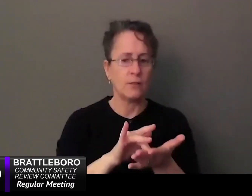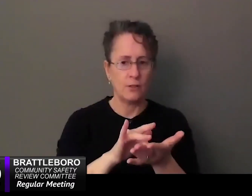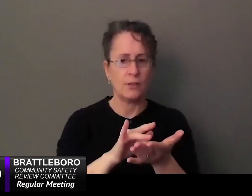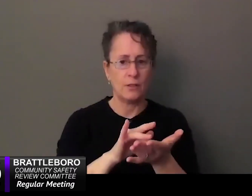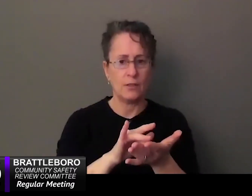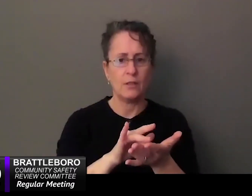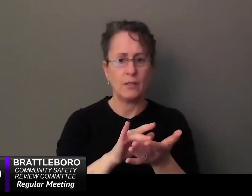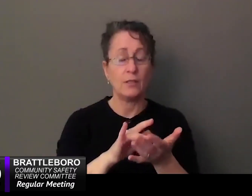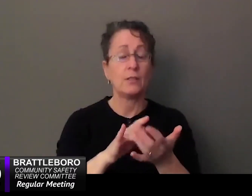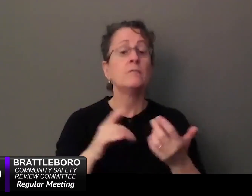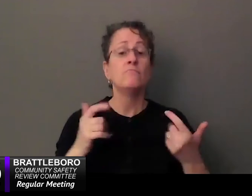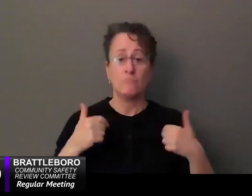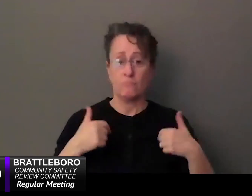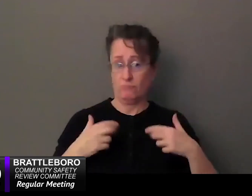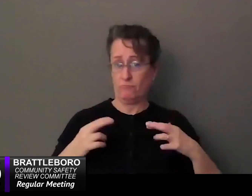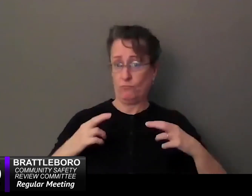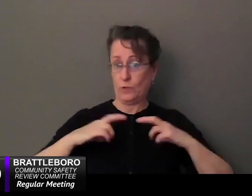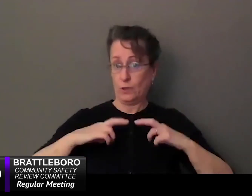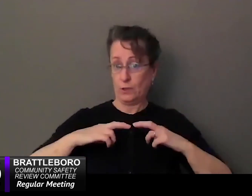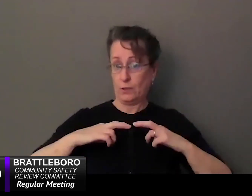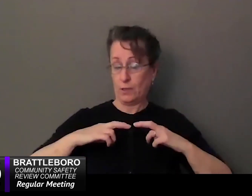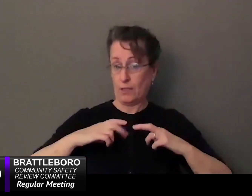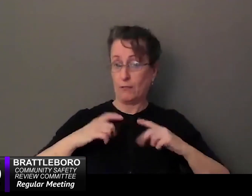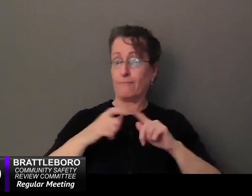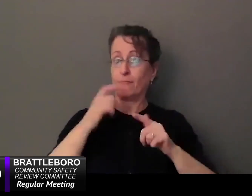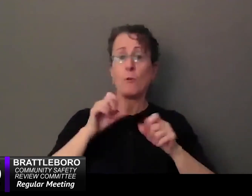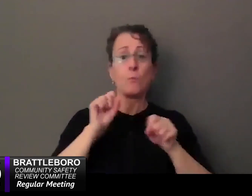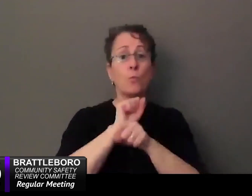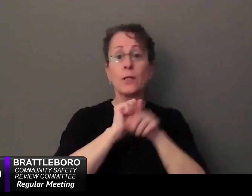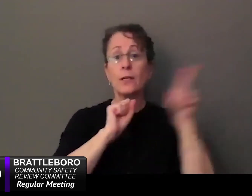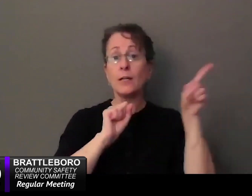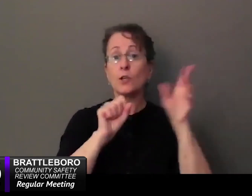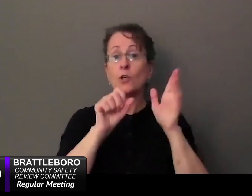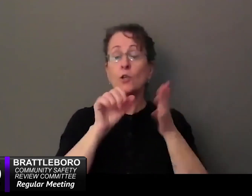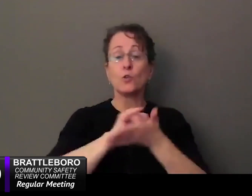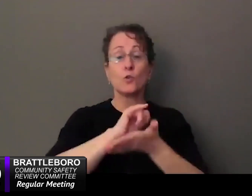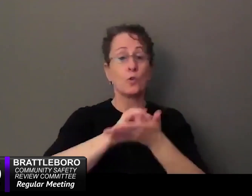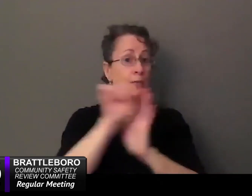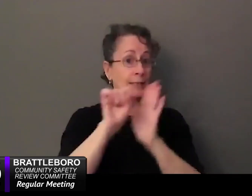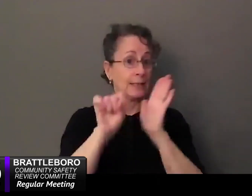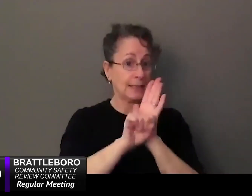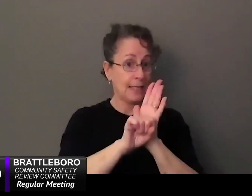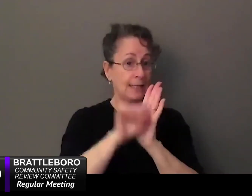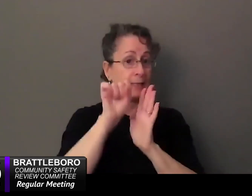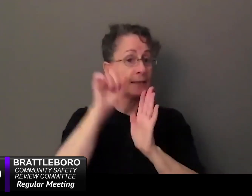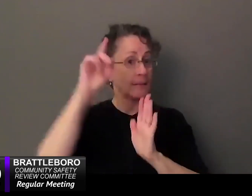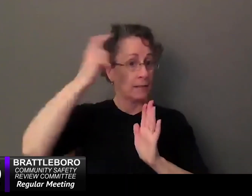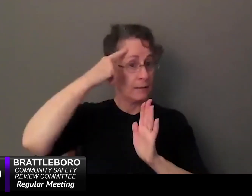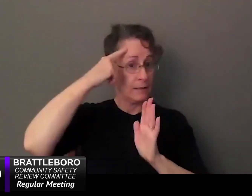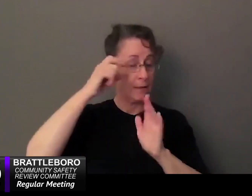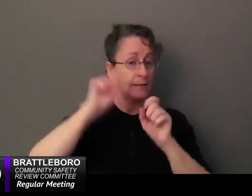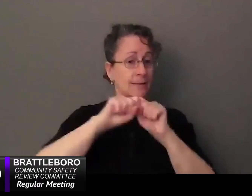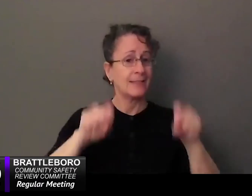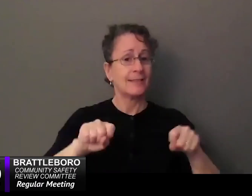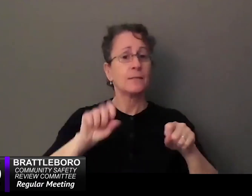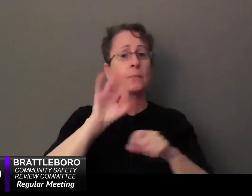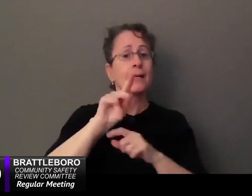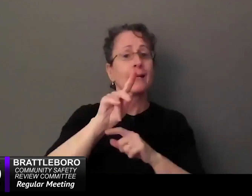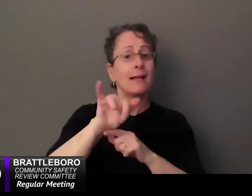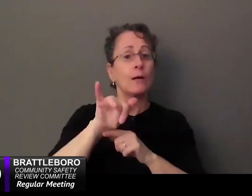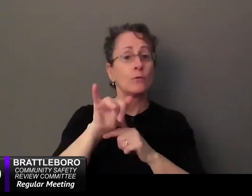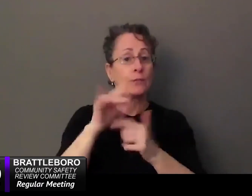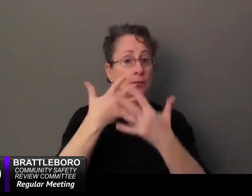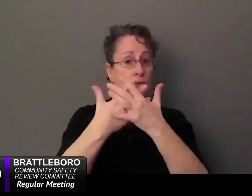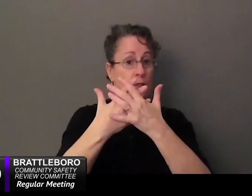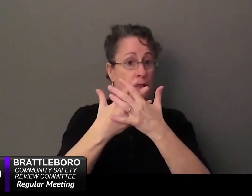I'm retired from New York State employment. I worked there in a county jail.